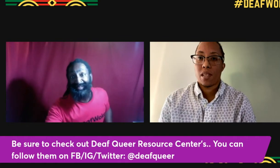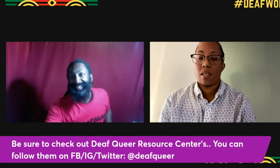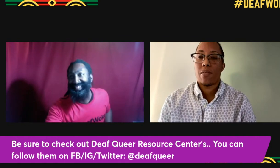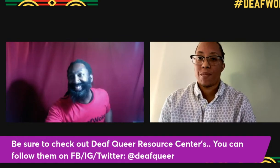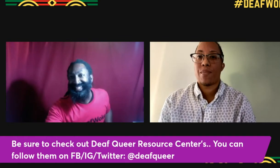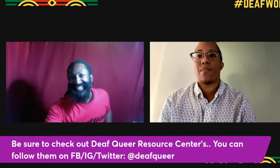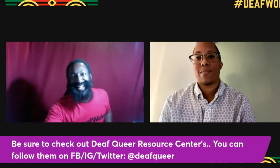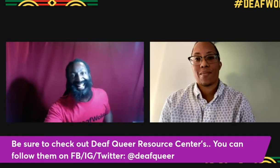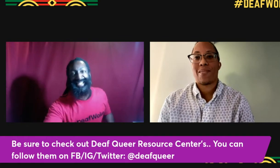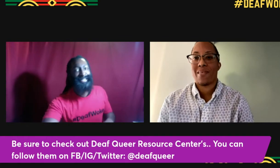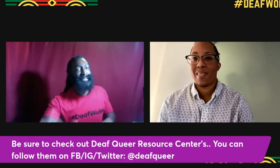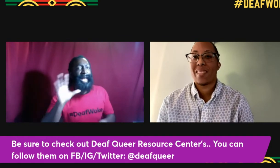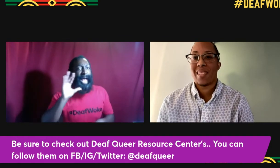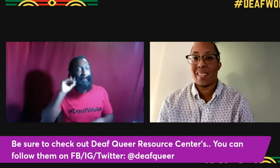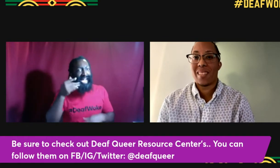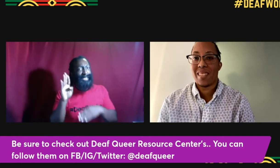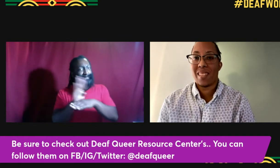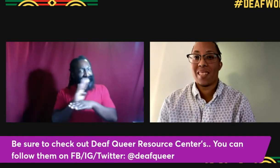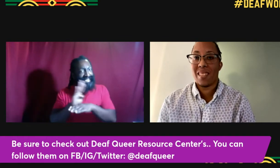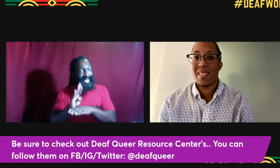Audience, we're running out of time.